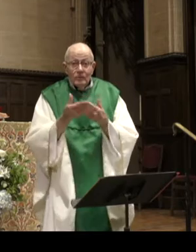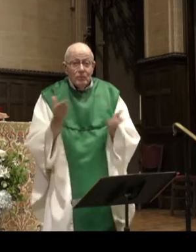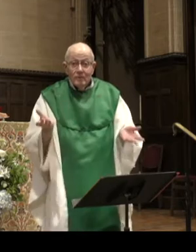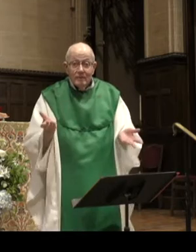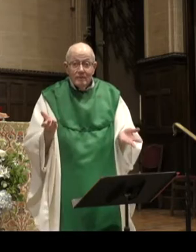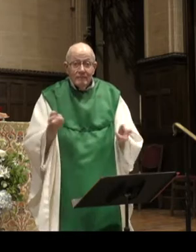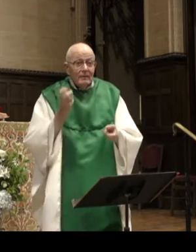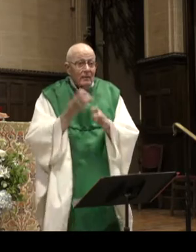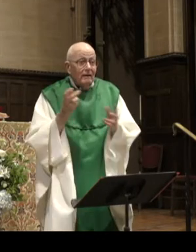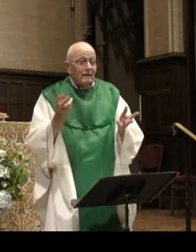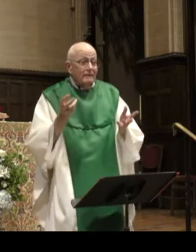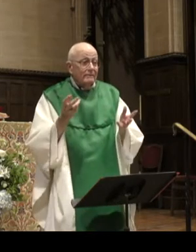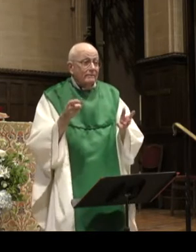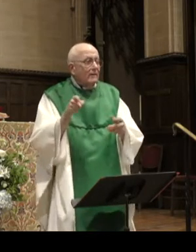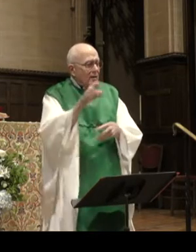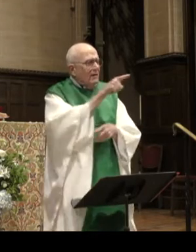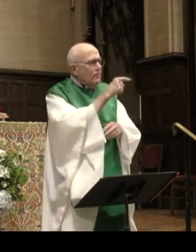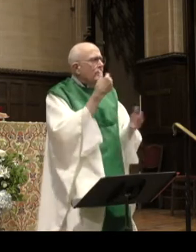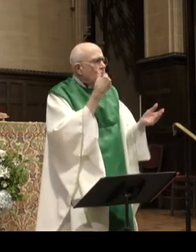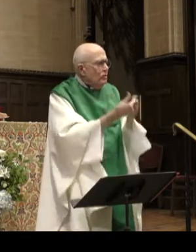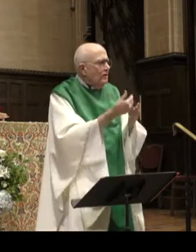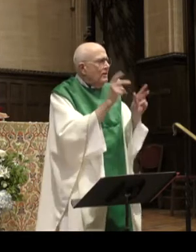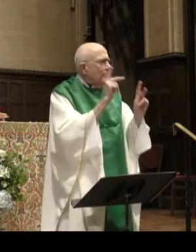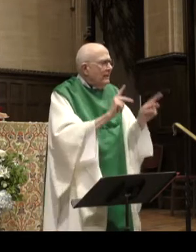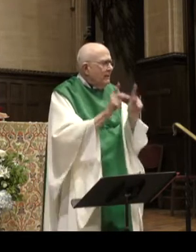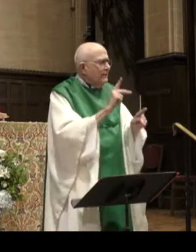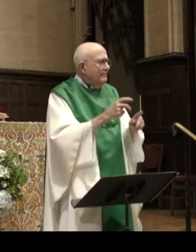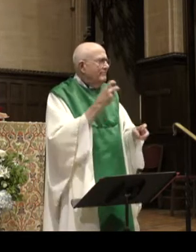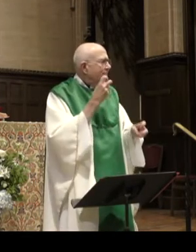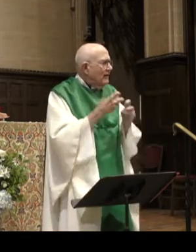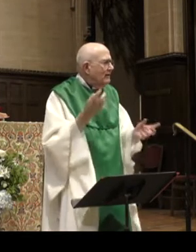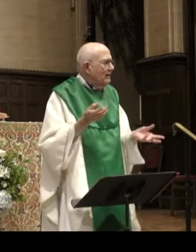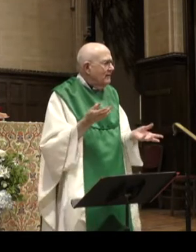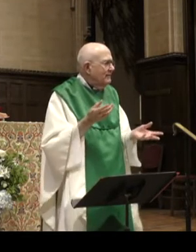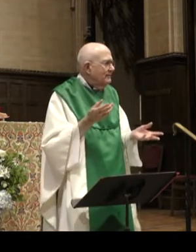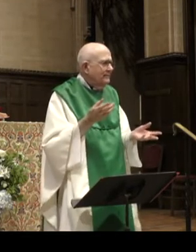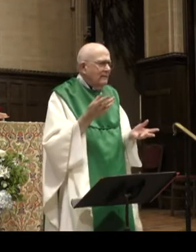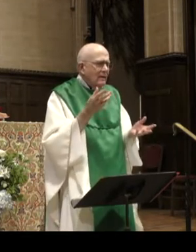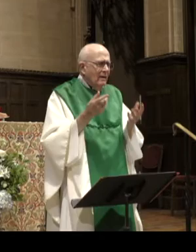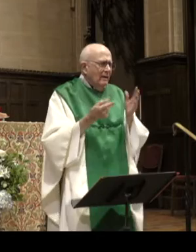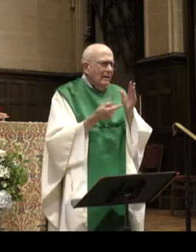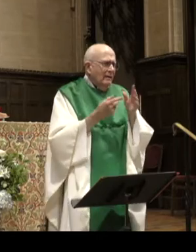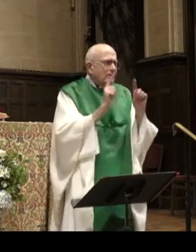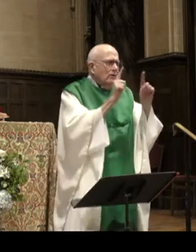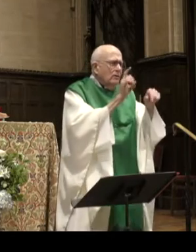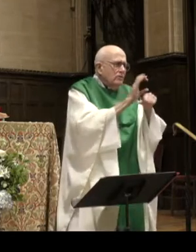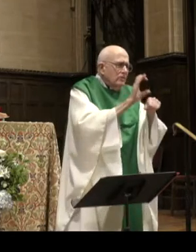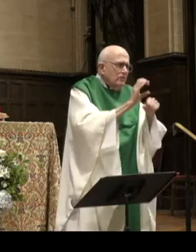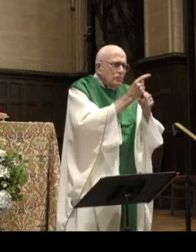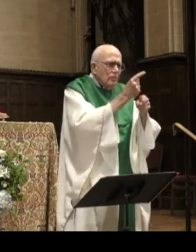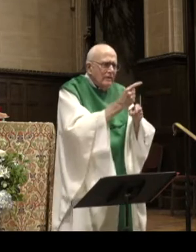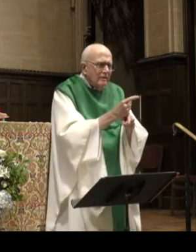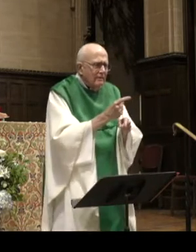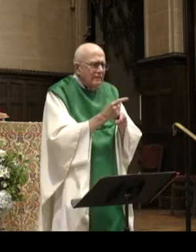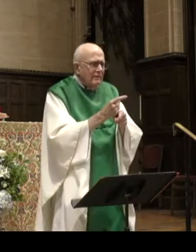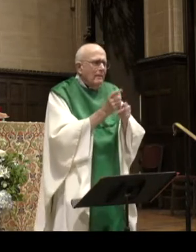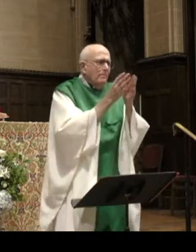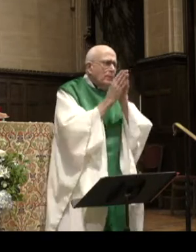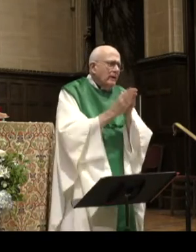so easy. It's hard. You are good people, and it's difficult. You go to church regularly,